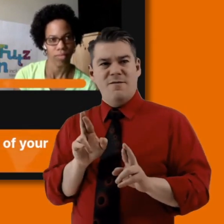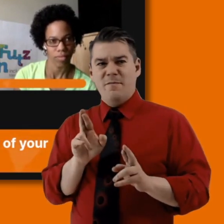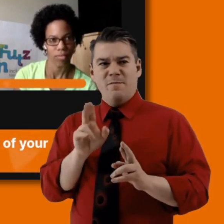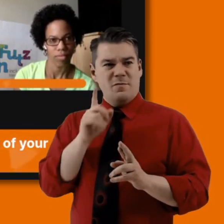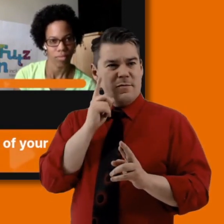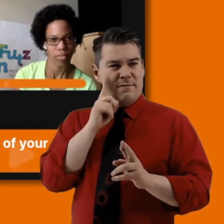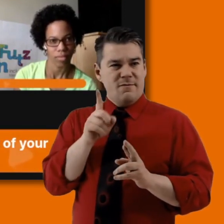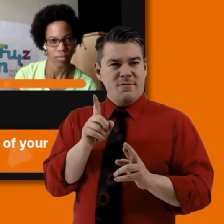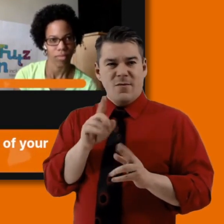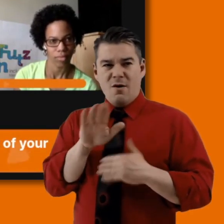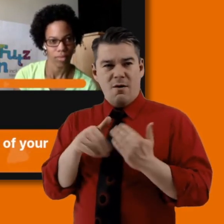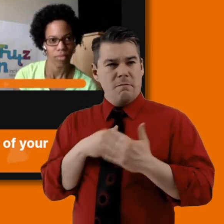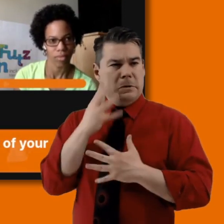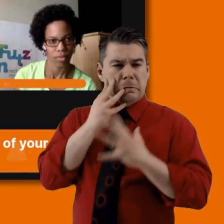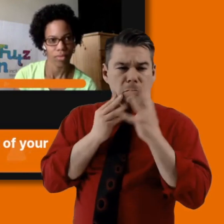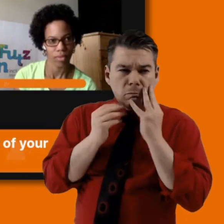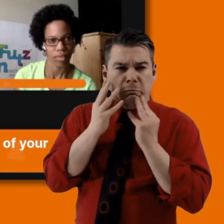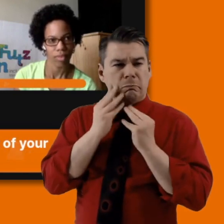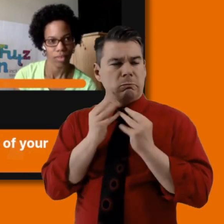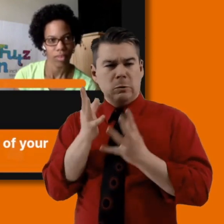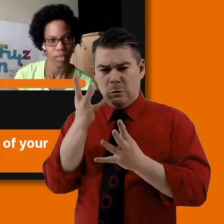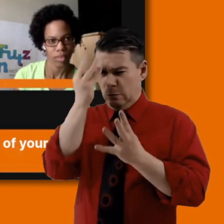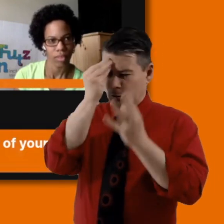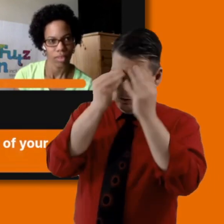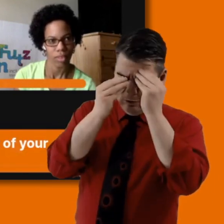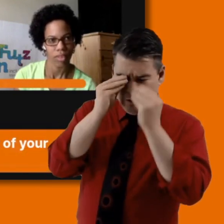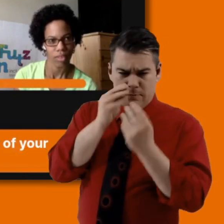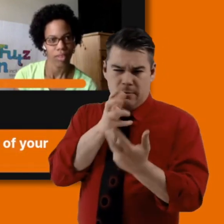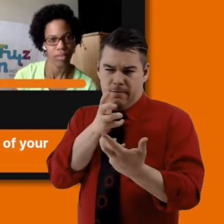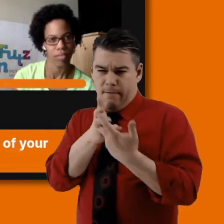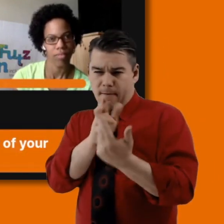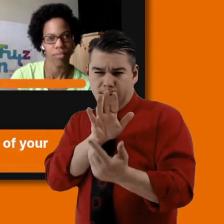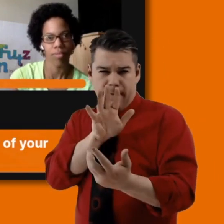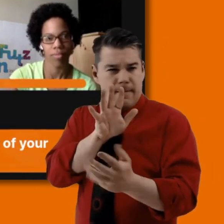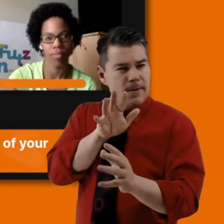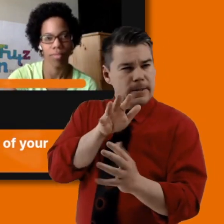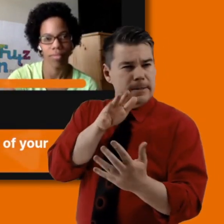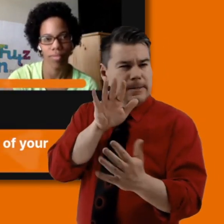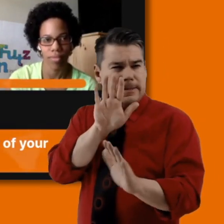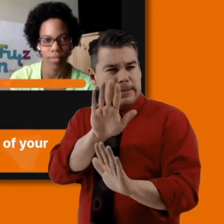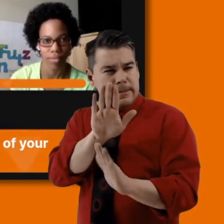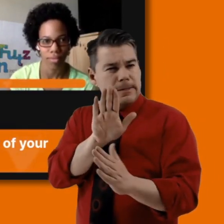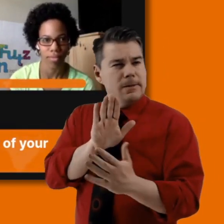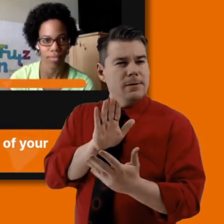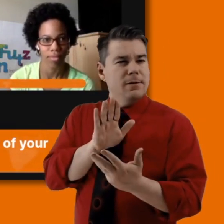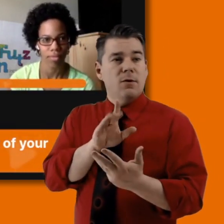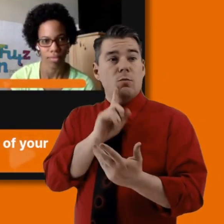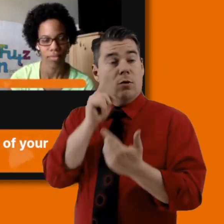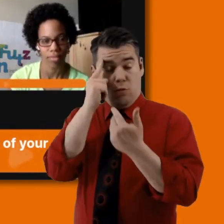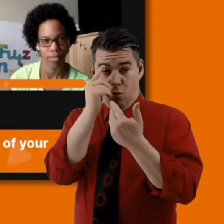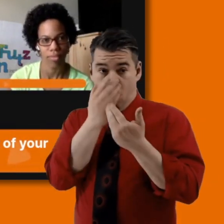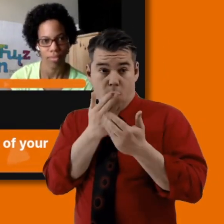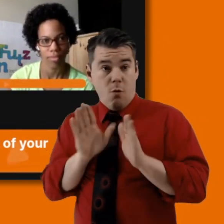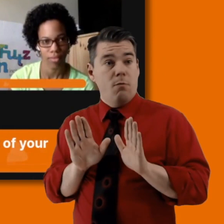to take all your clinical experience and all that stuff and apply it, but at the same time just be really open to the fact that